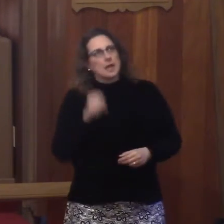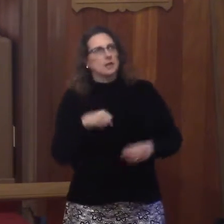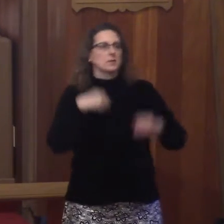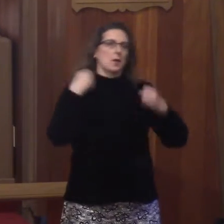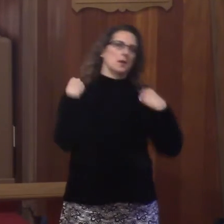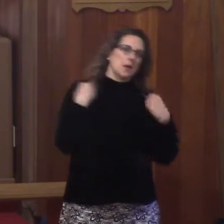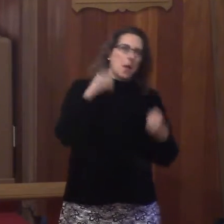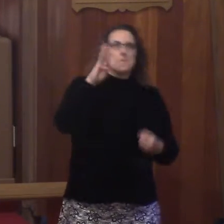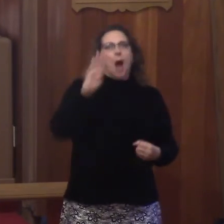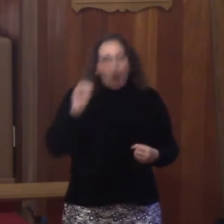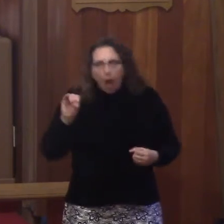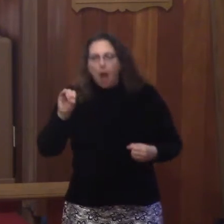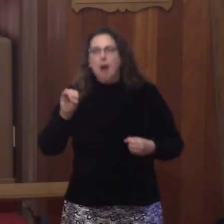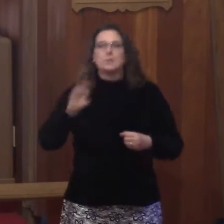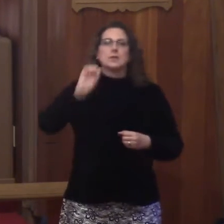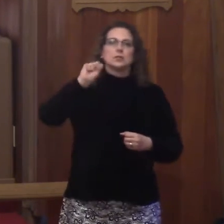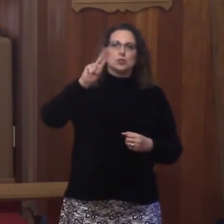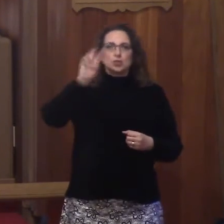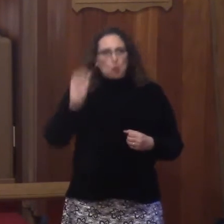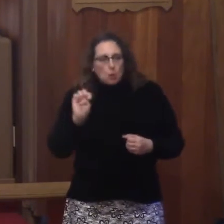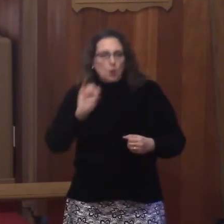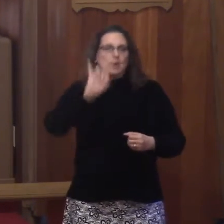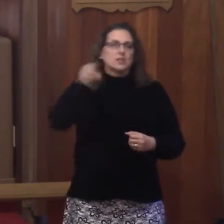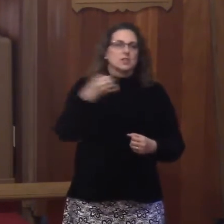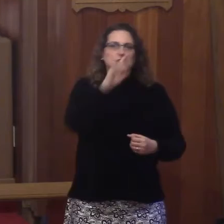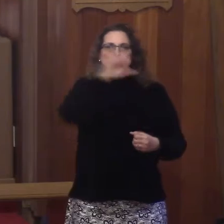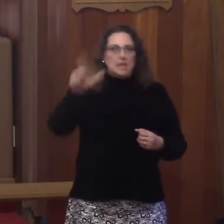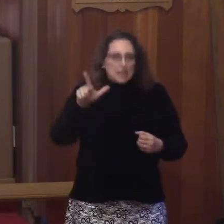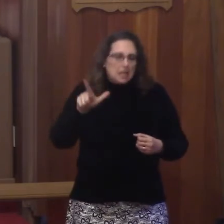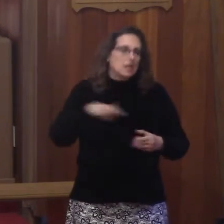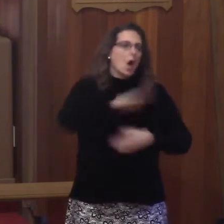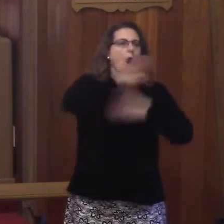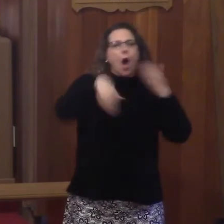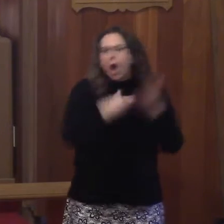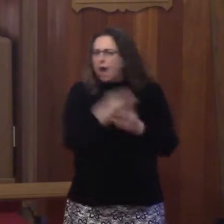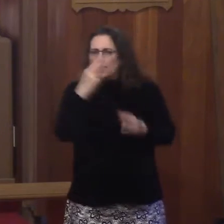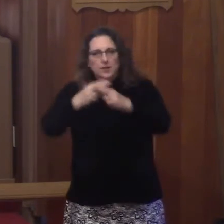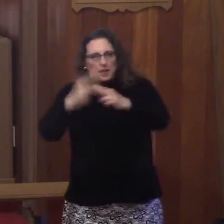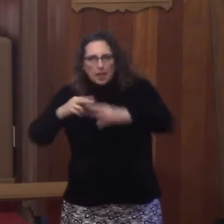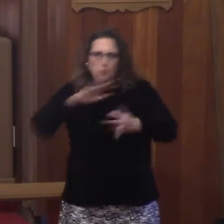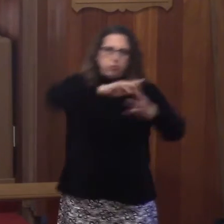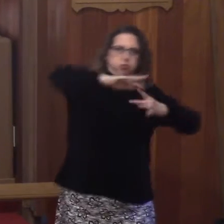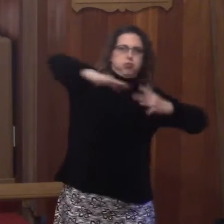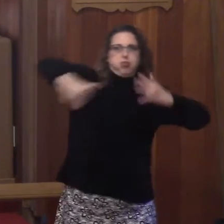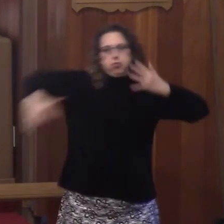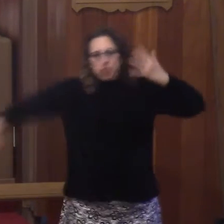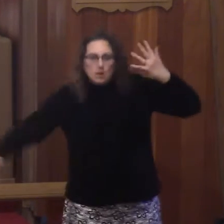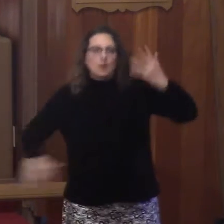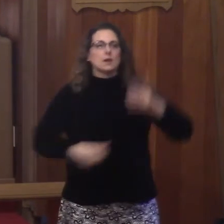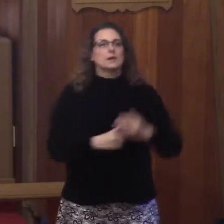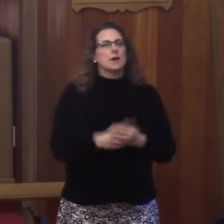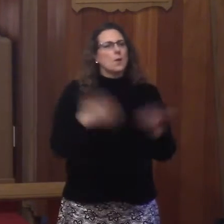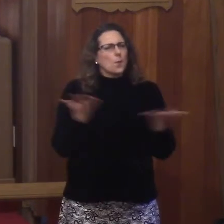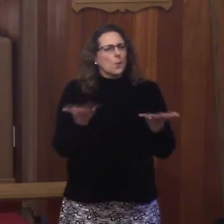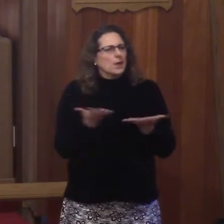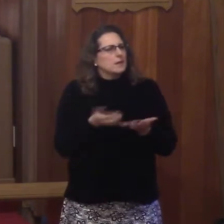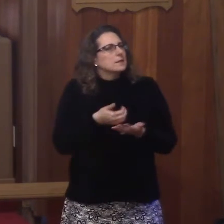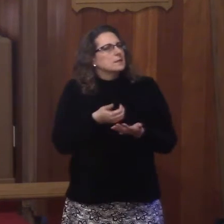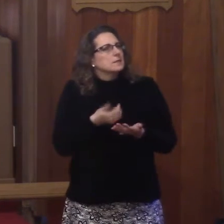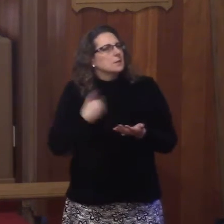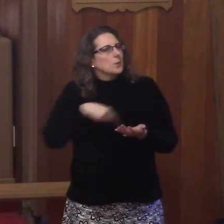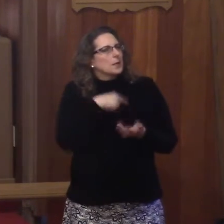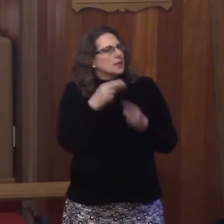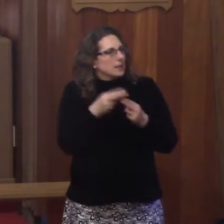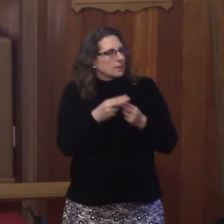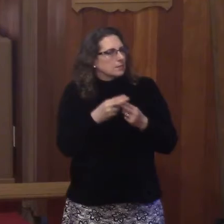Bob's and Phil's and Sue's and Jill's and every name in between. But what else are